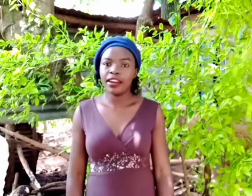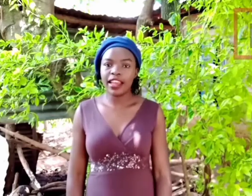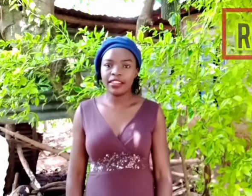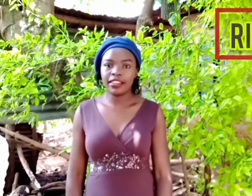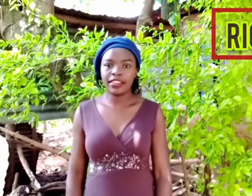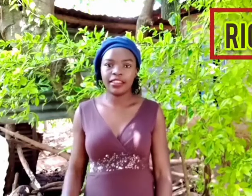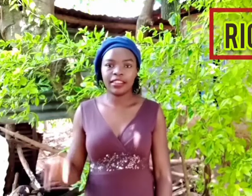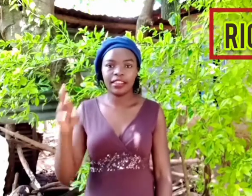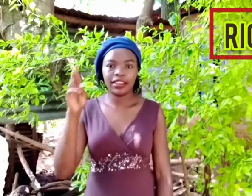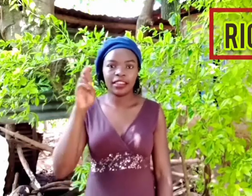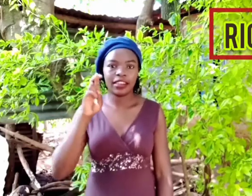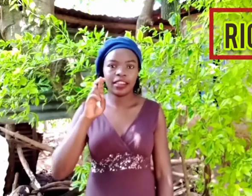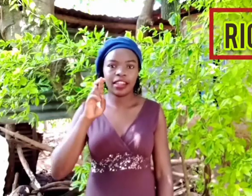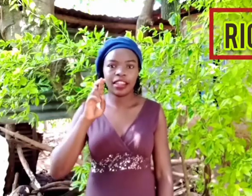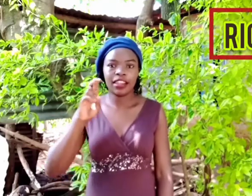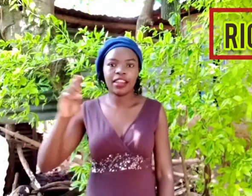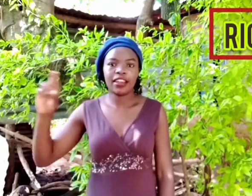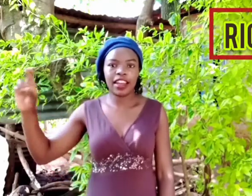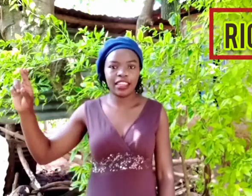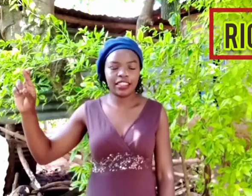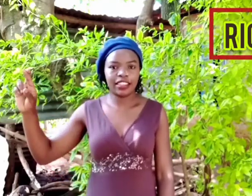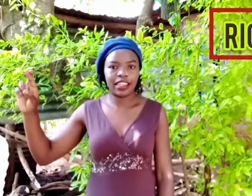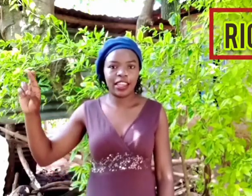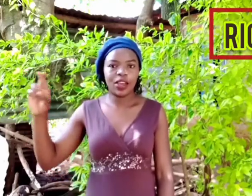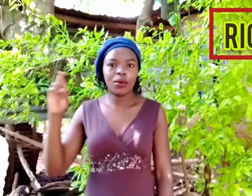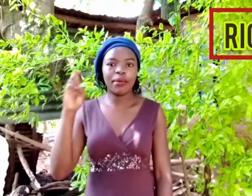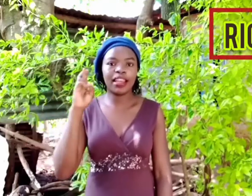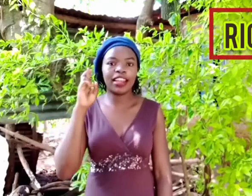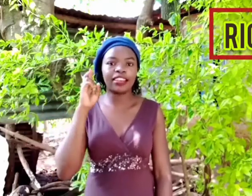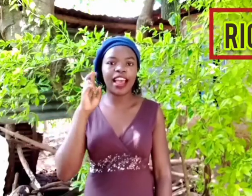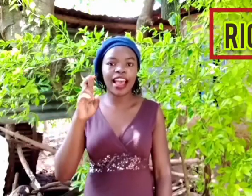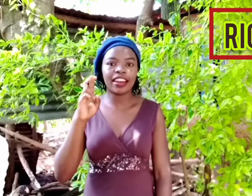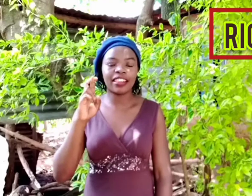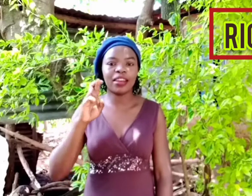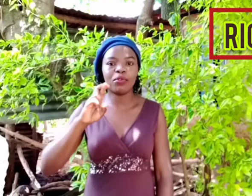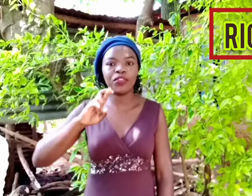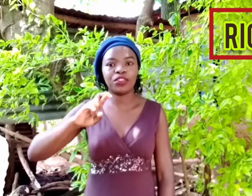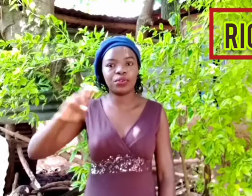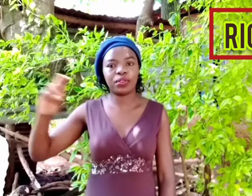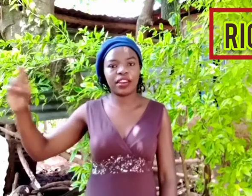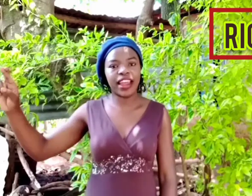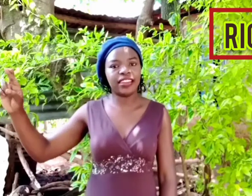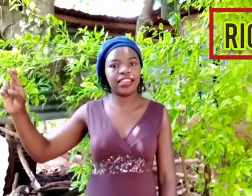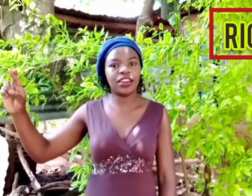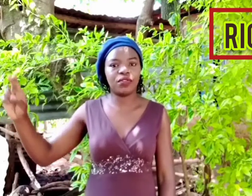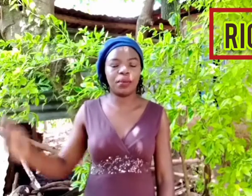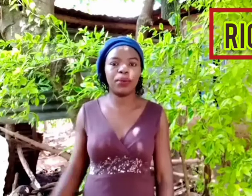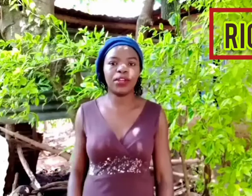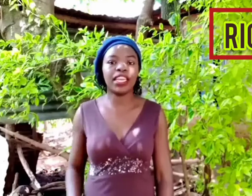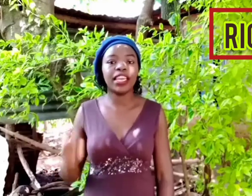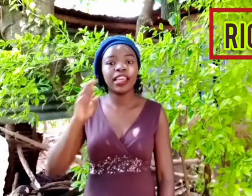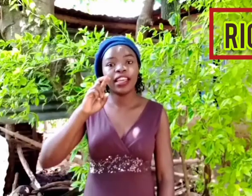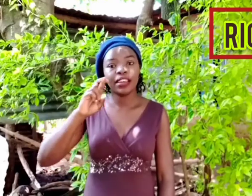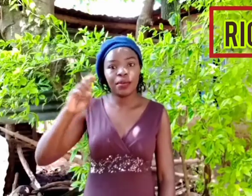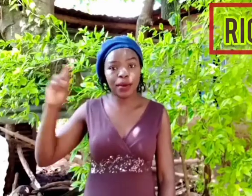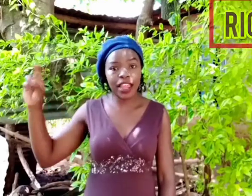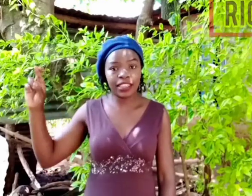Right. Right. We make letter R, then move it to the right side of the body. Right.